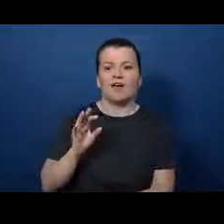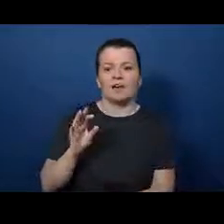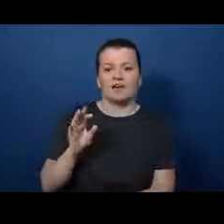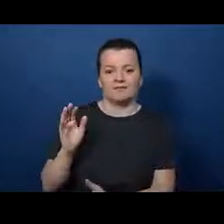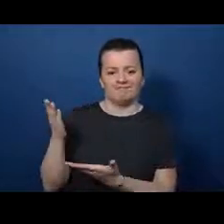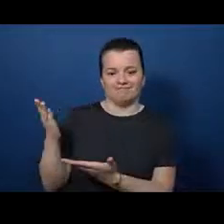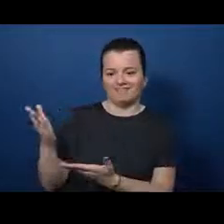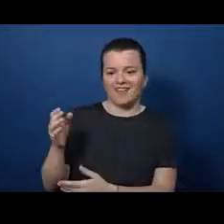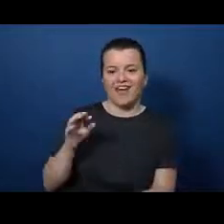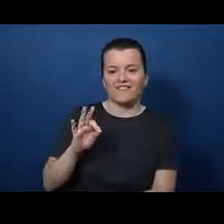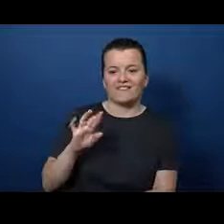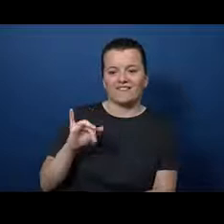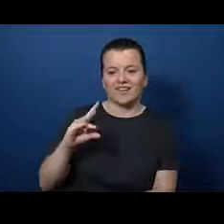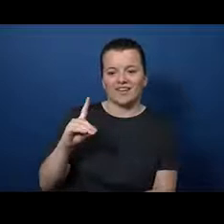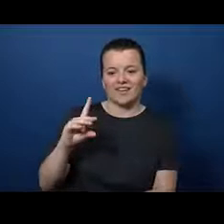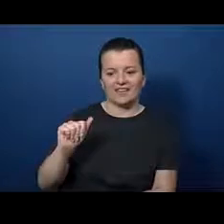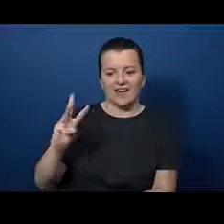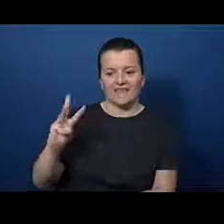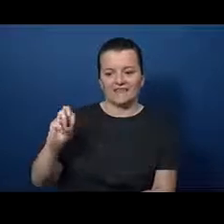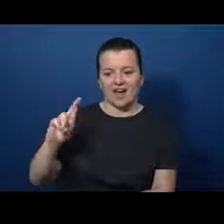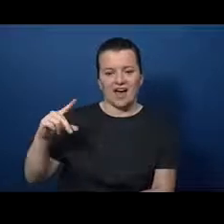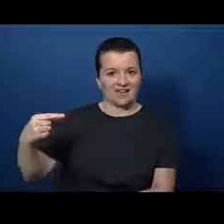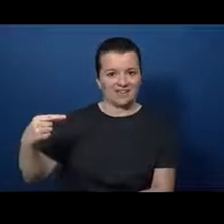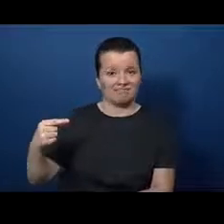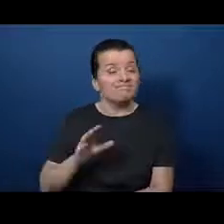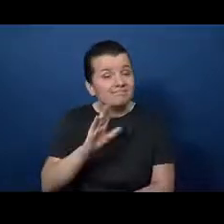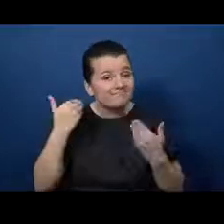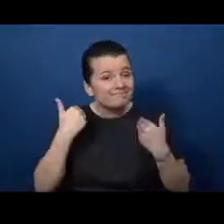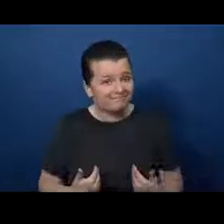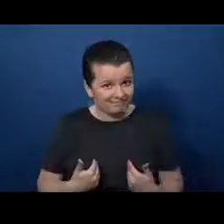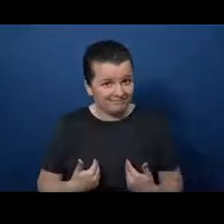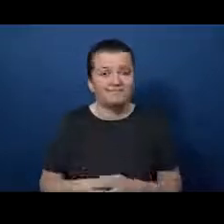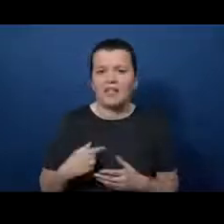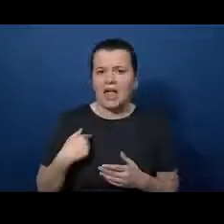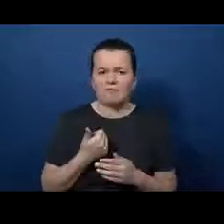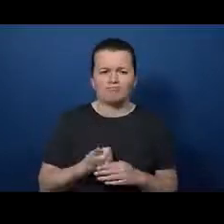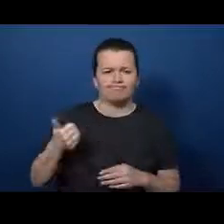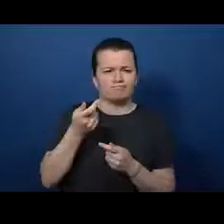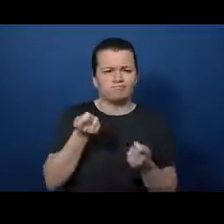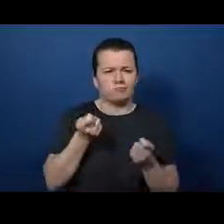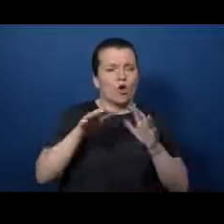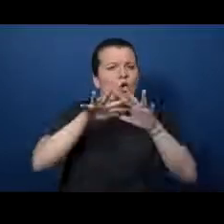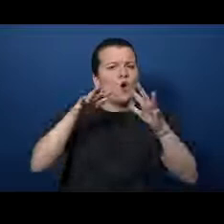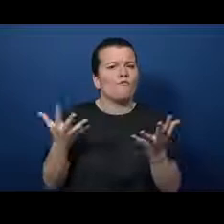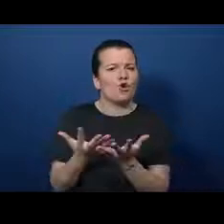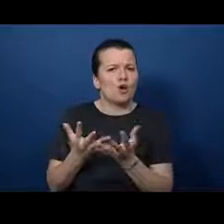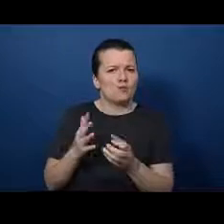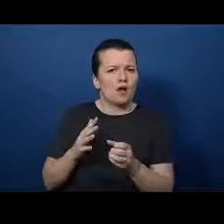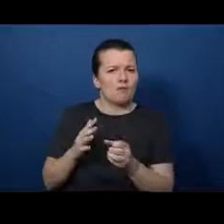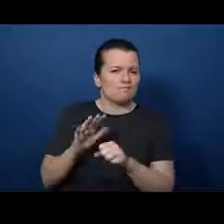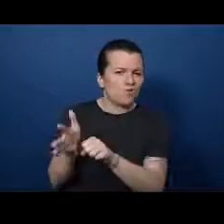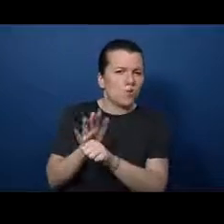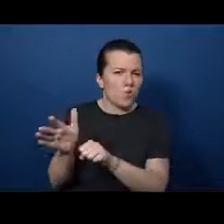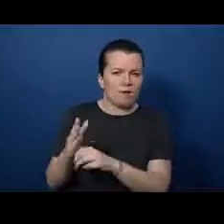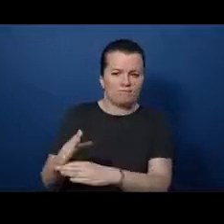Hello, my name is Frida Wang, and I am the Managing Director of the World Anti-Bullying Forum.